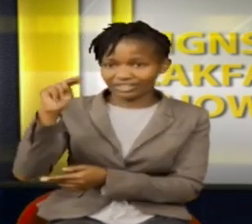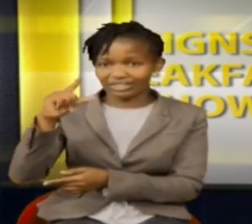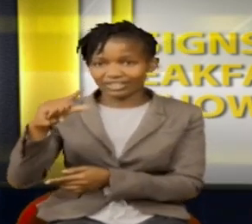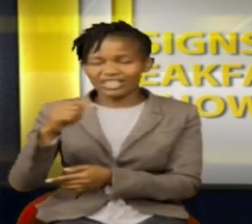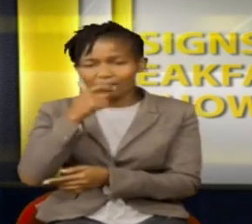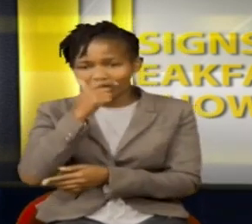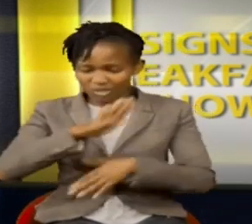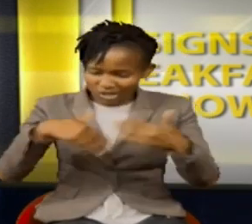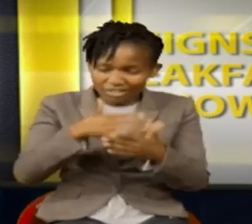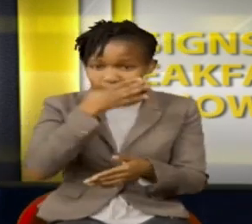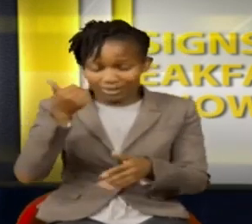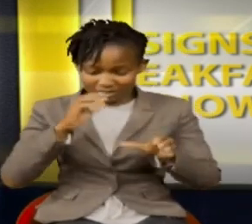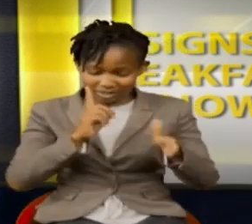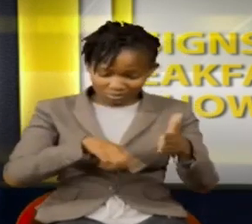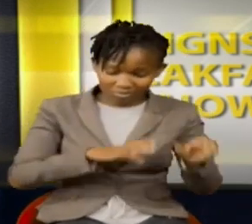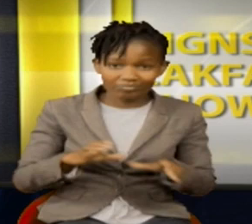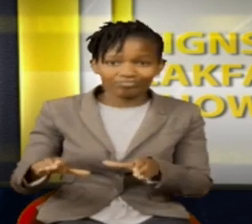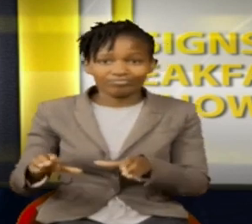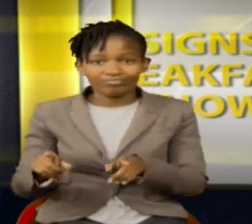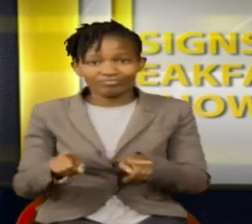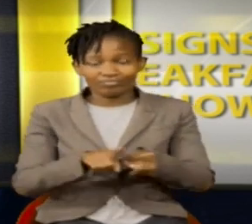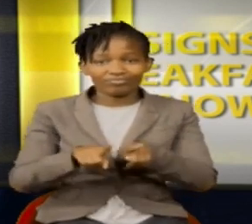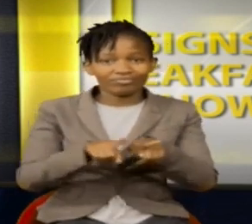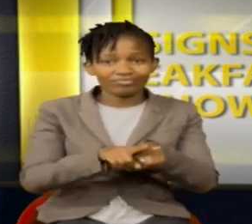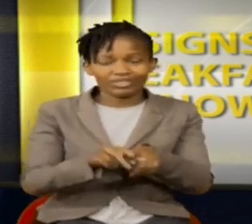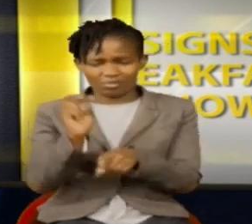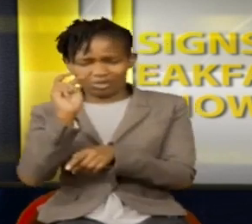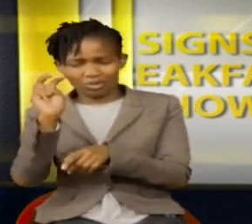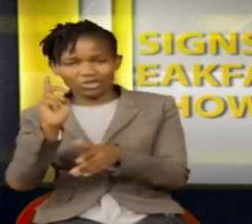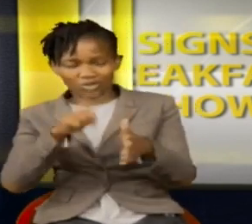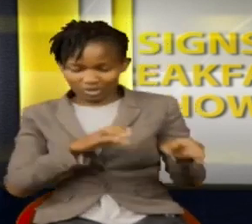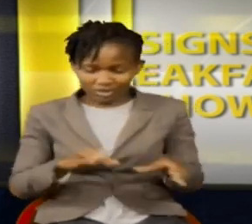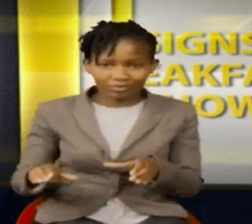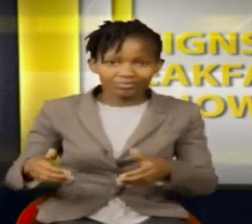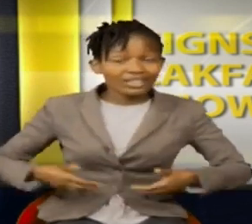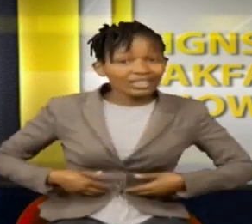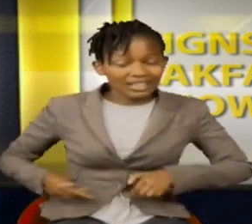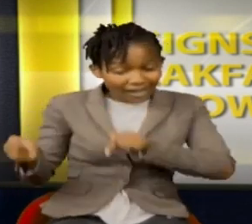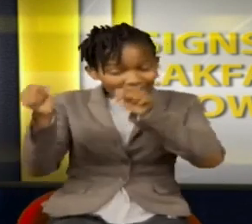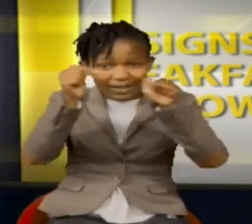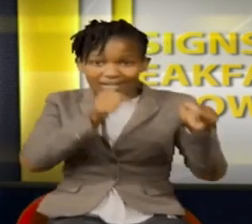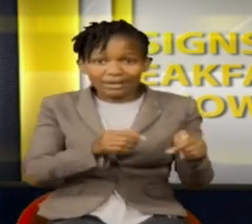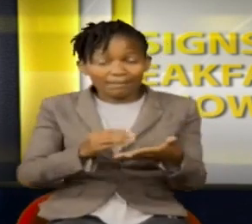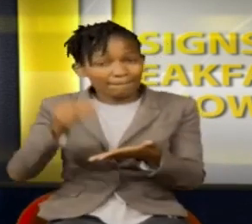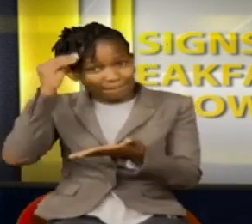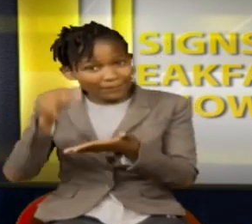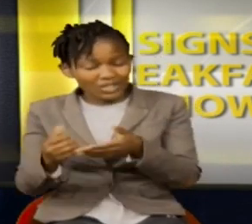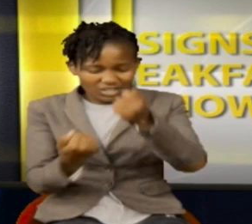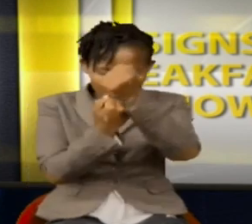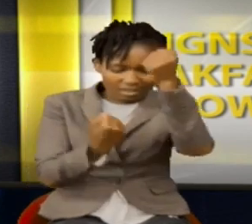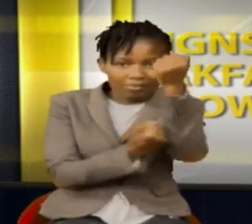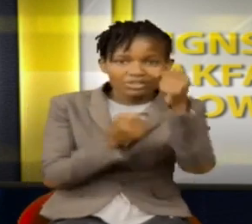you all the best in what you're doing. Thank you so much. We shall be at your back, watching your back. Sandy, and young people, come out